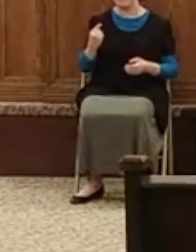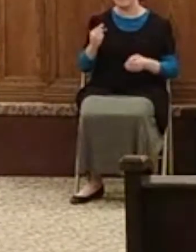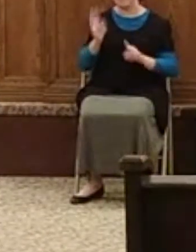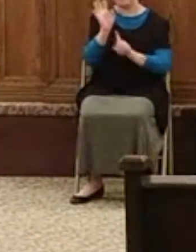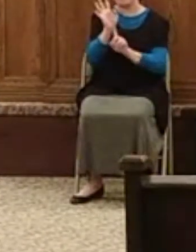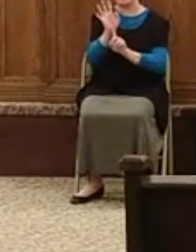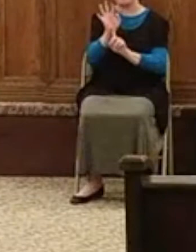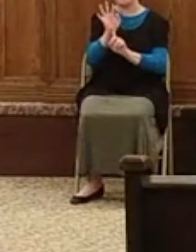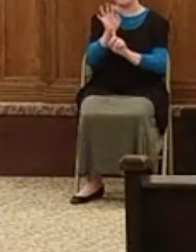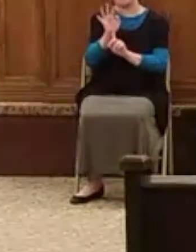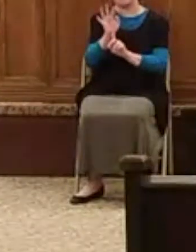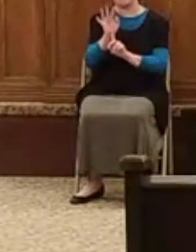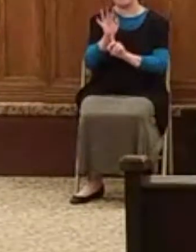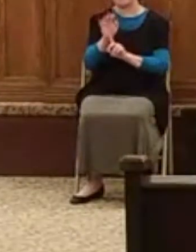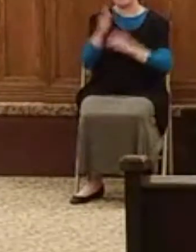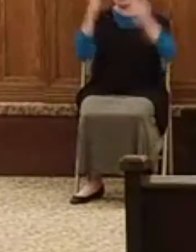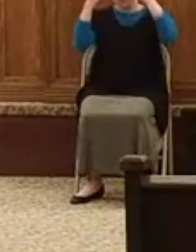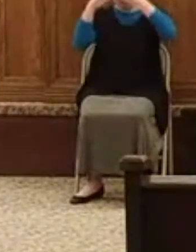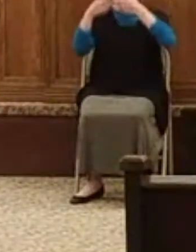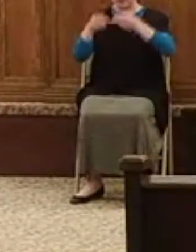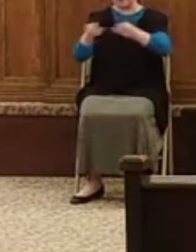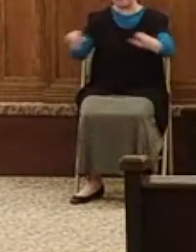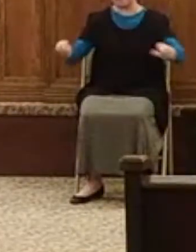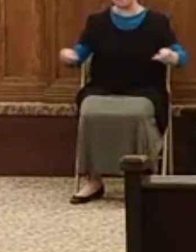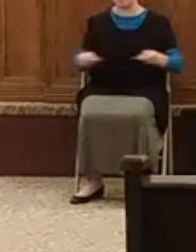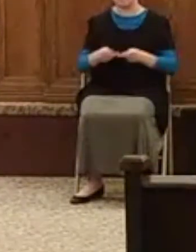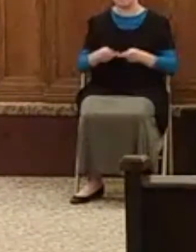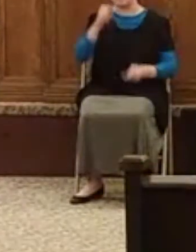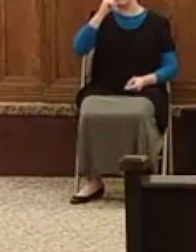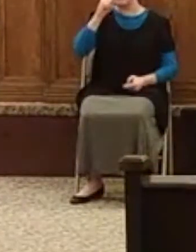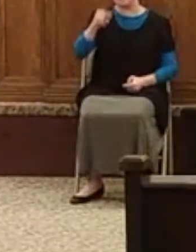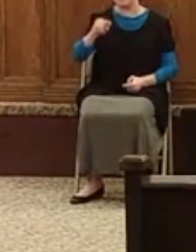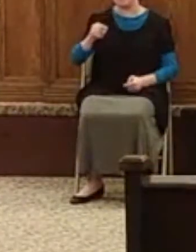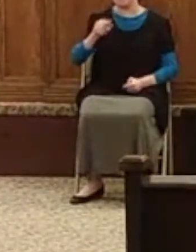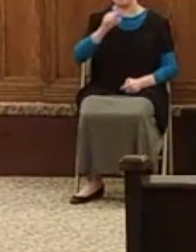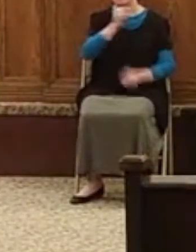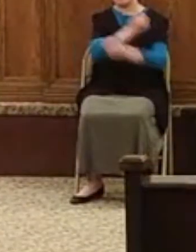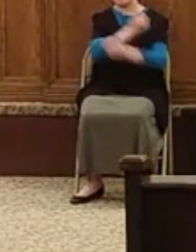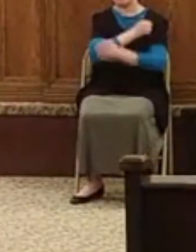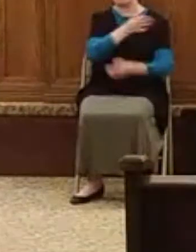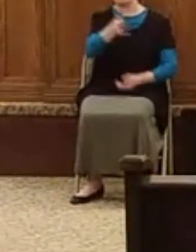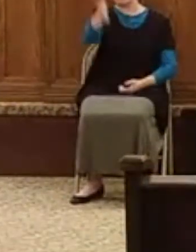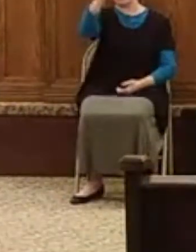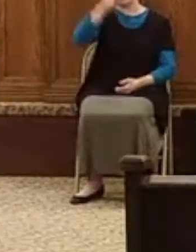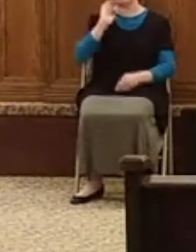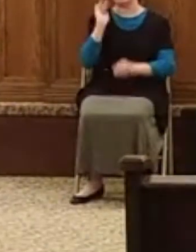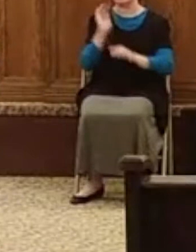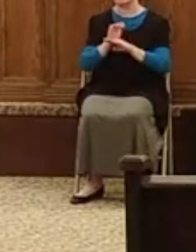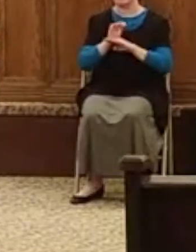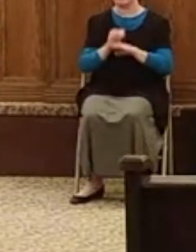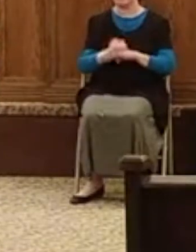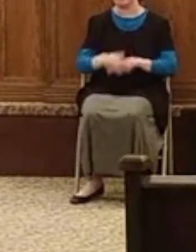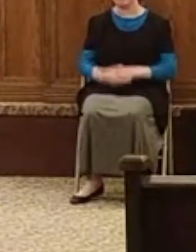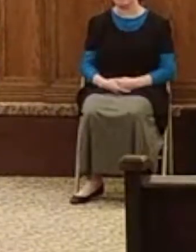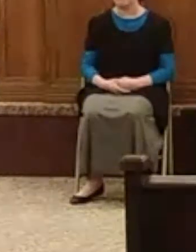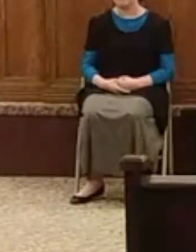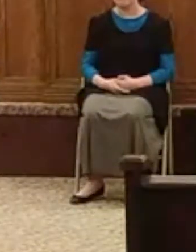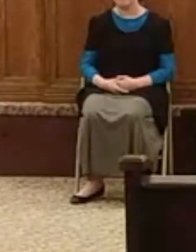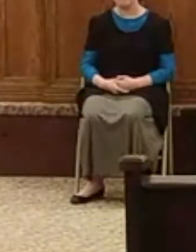to be that candle. They don't go to a dark place and tell them about the love of God tonight.